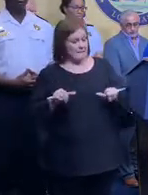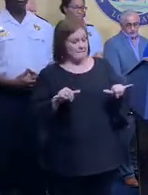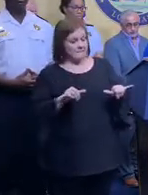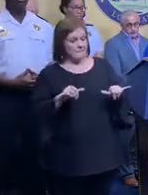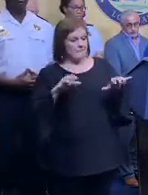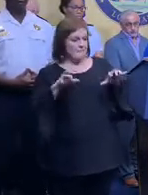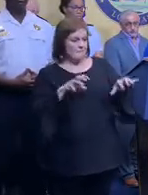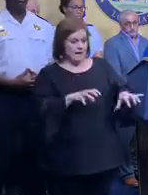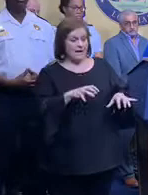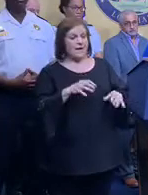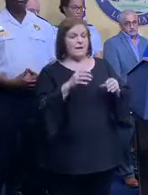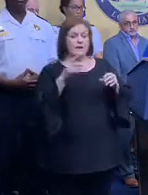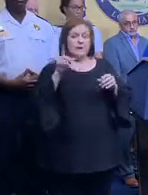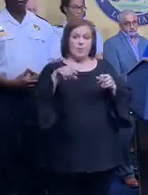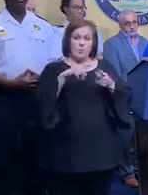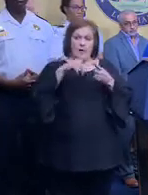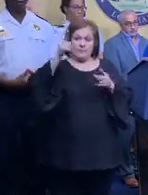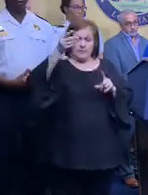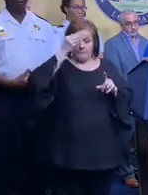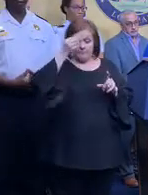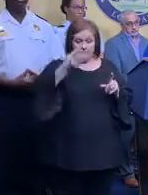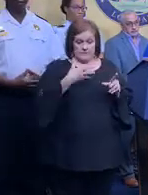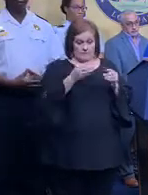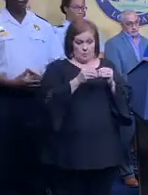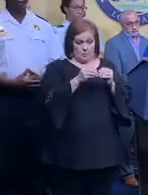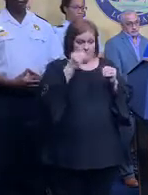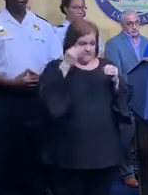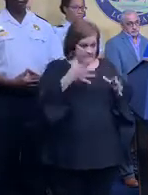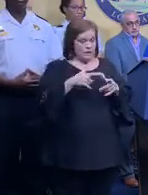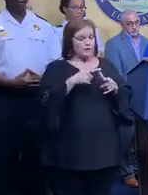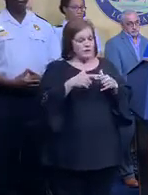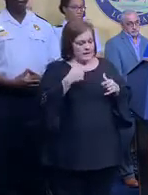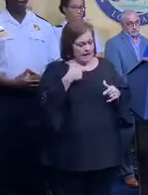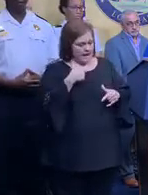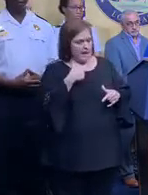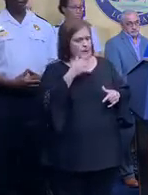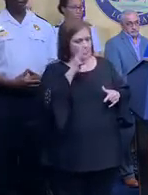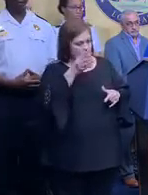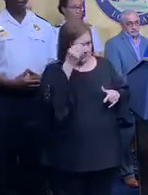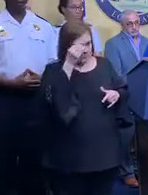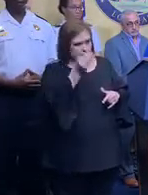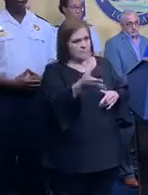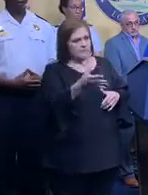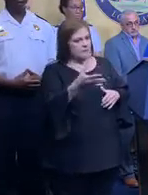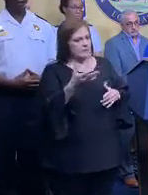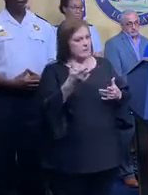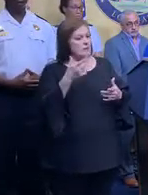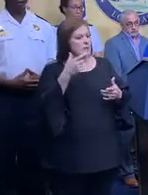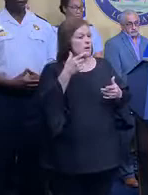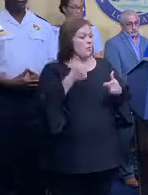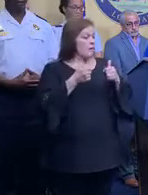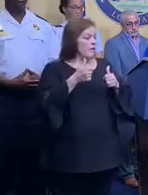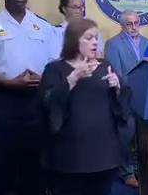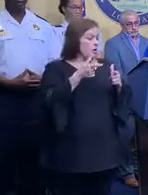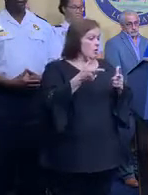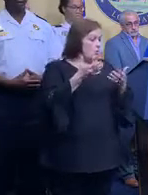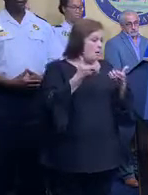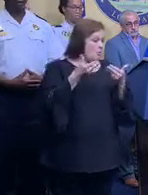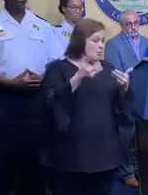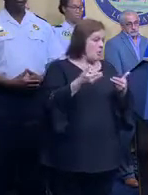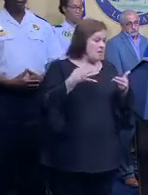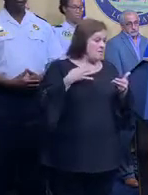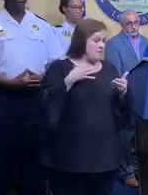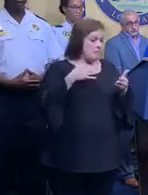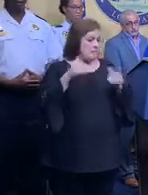information, again, through our partners, I will make that determination of whether or not voluntary and or